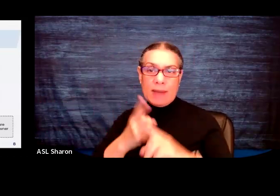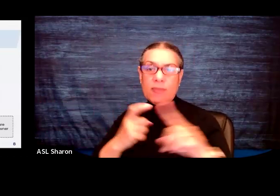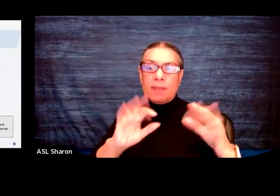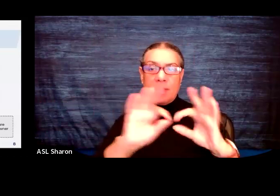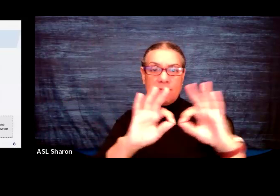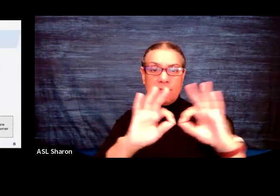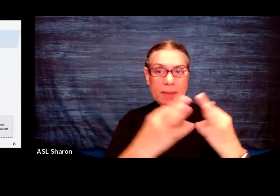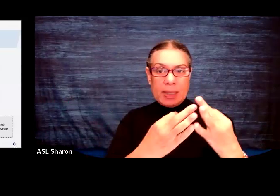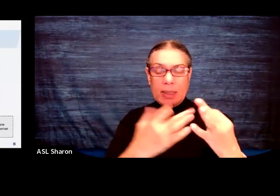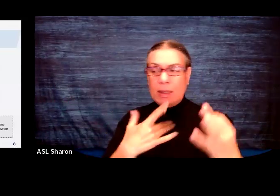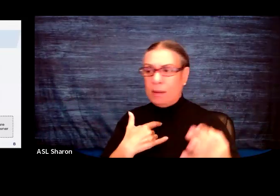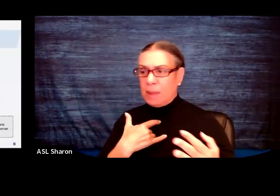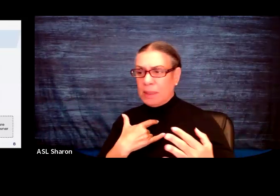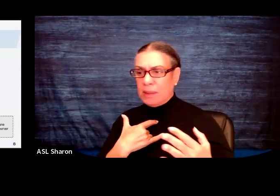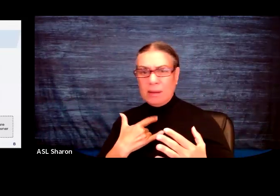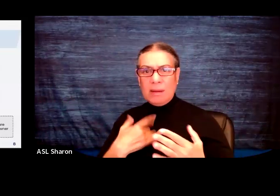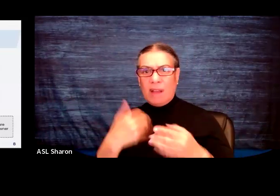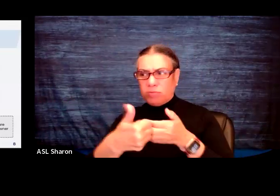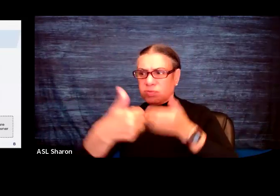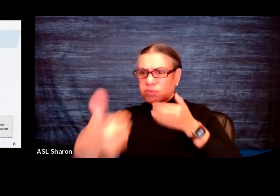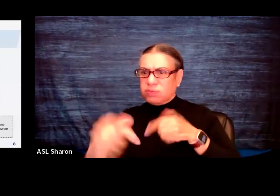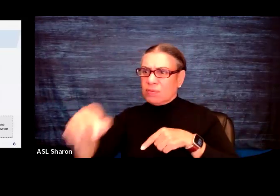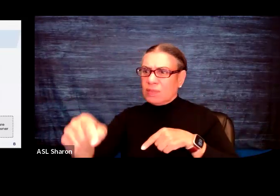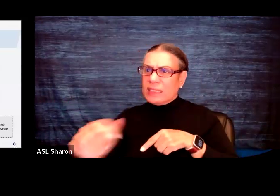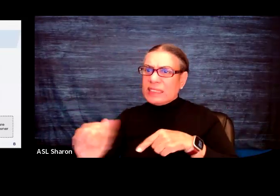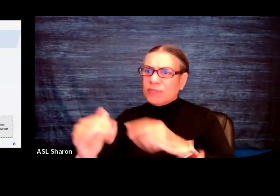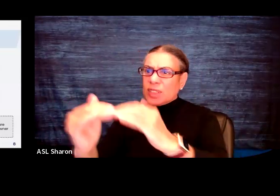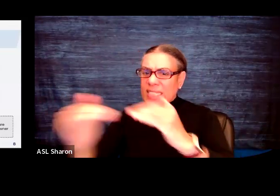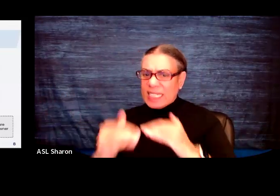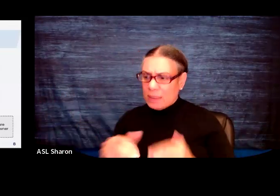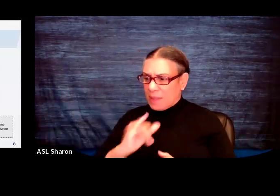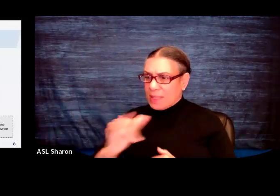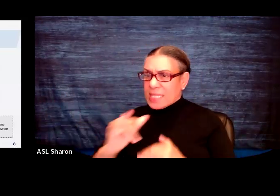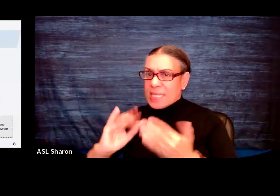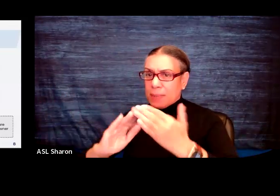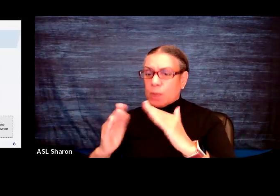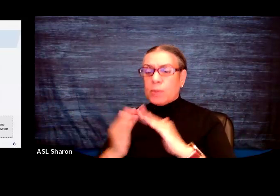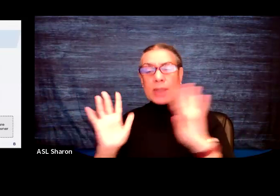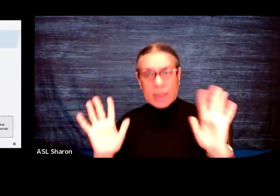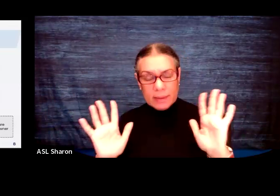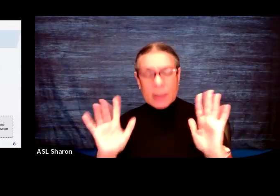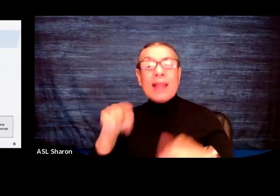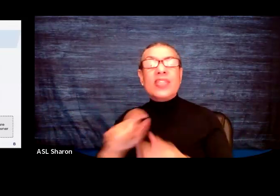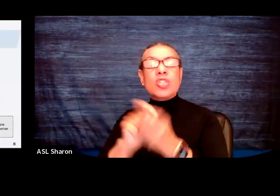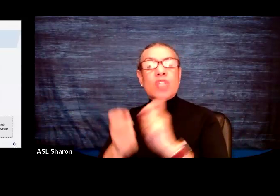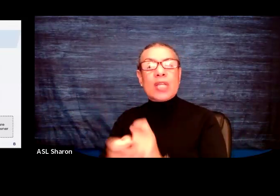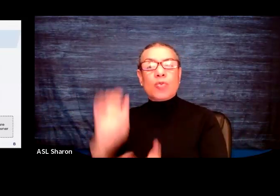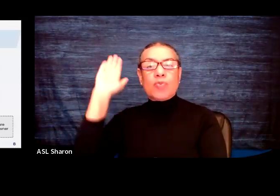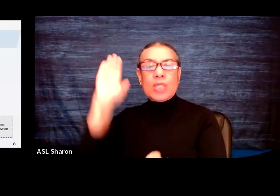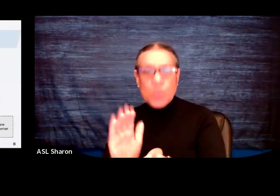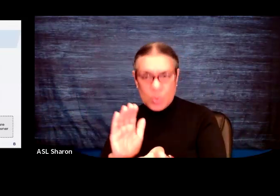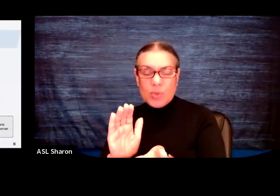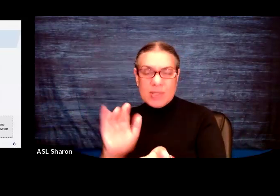families across the street from each other may live in different tiers, even though they are in geographically similar areas. This change will lessen the number of